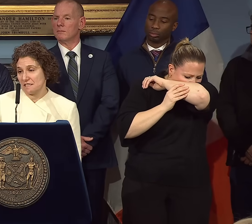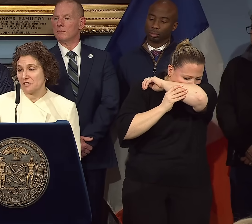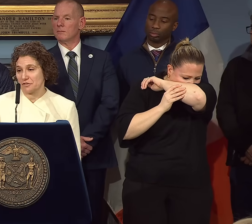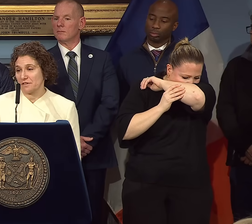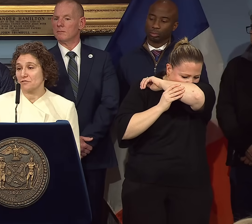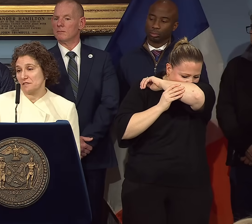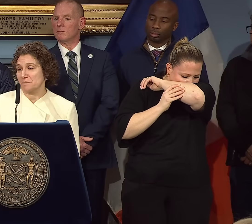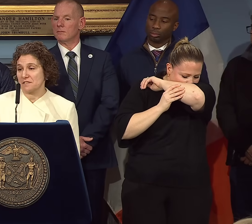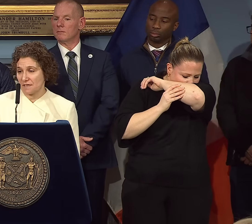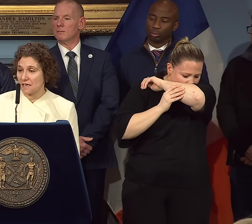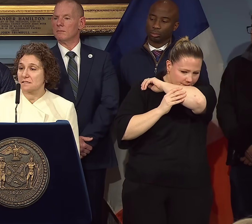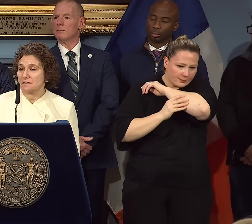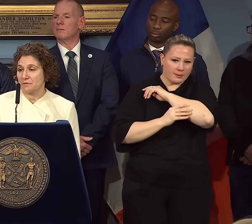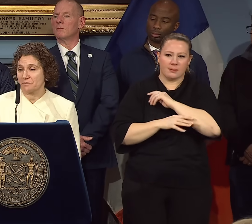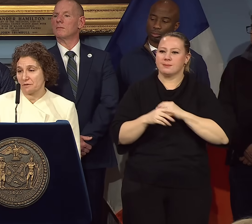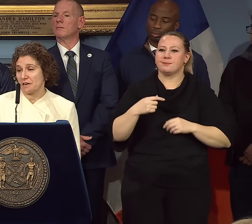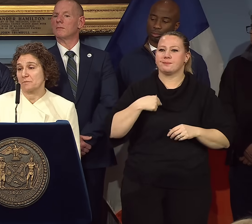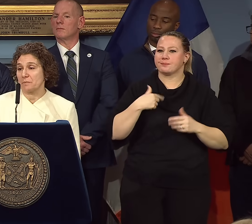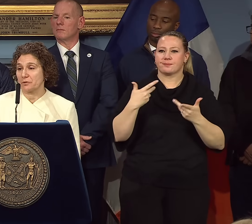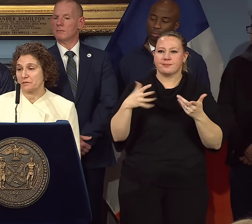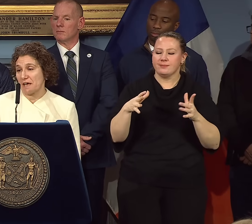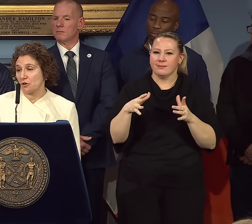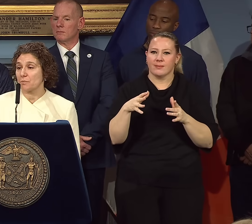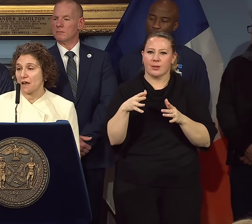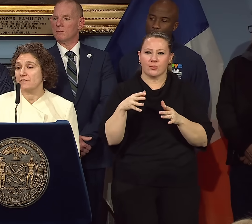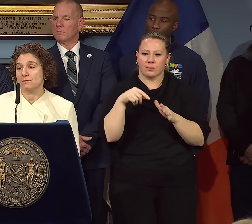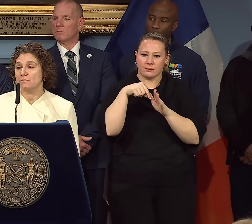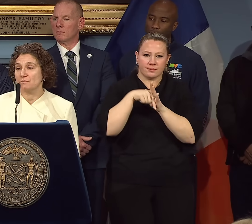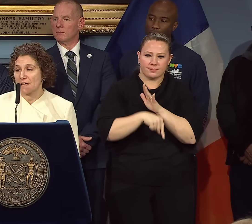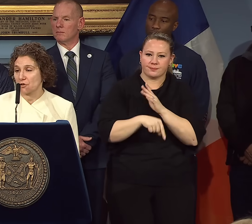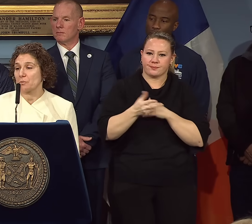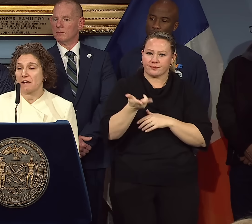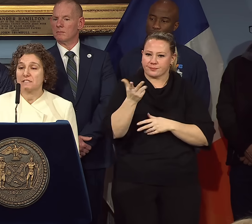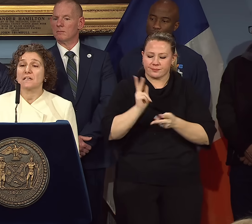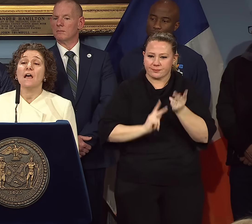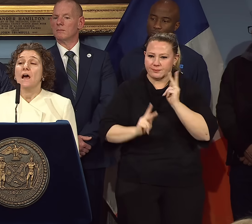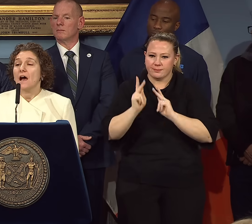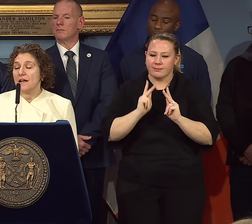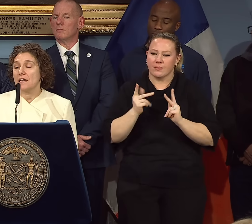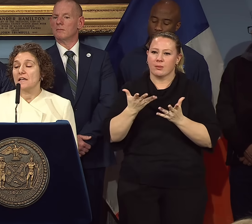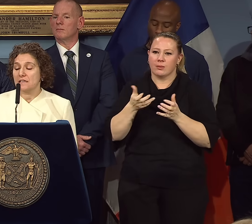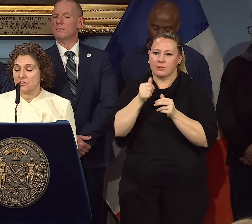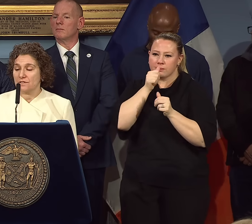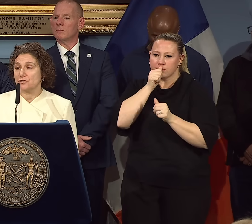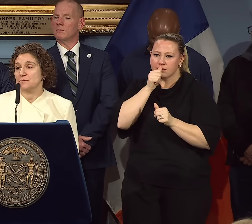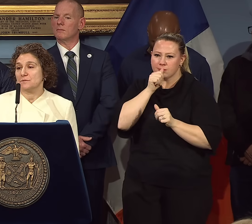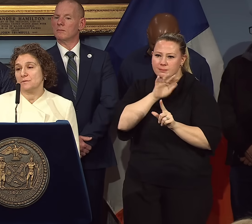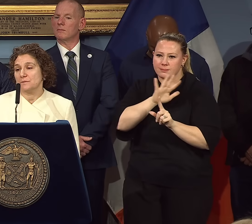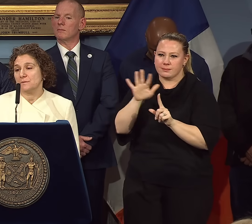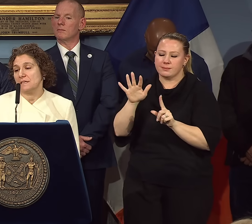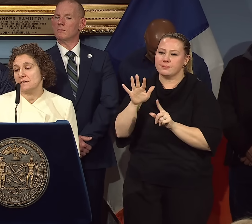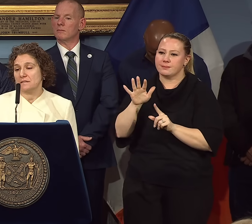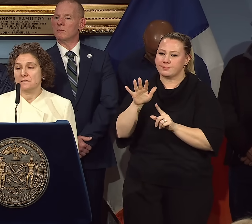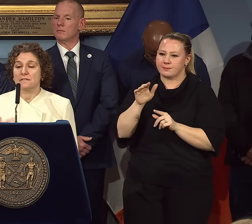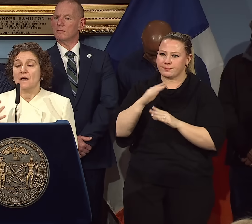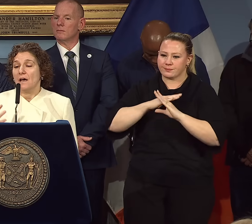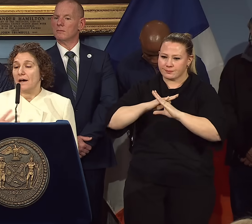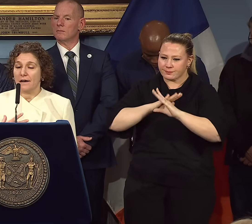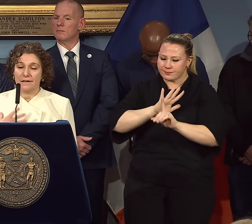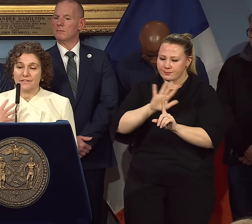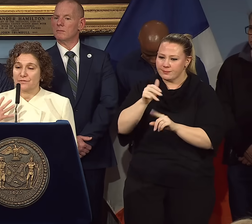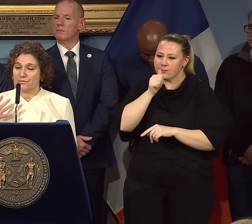into the details of the 3 specific cases. I want to protect people's medical privacy. An individual who